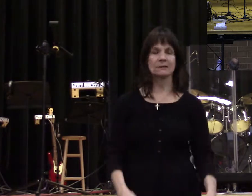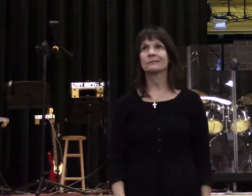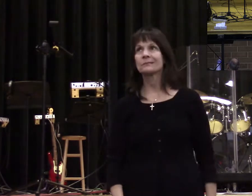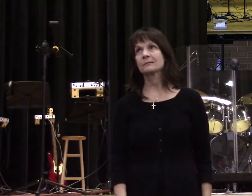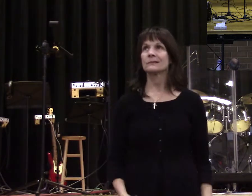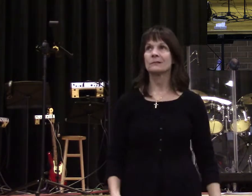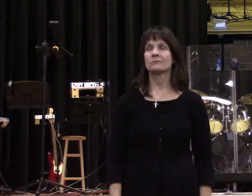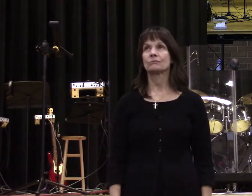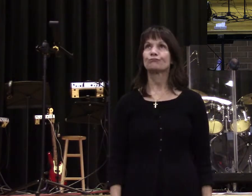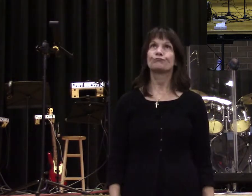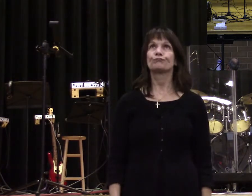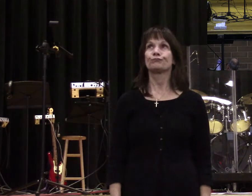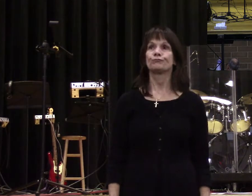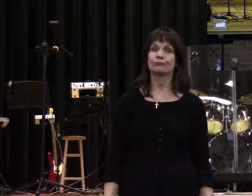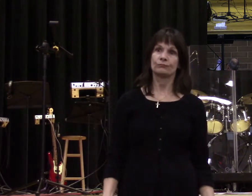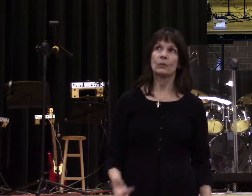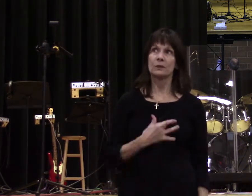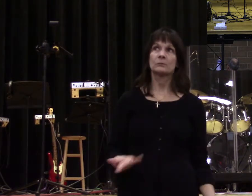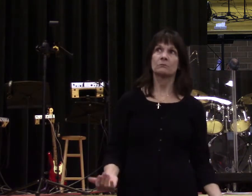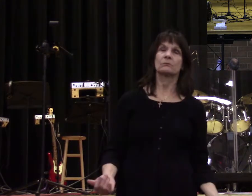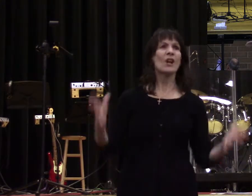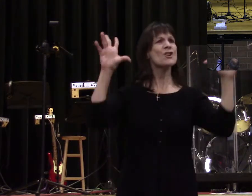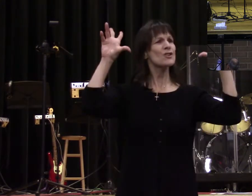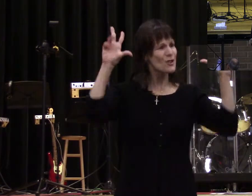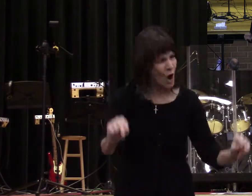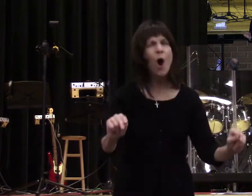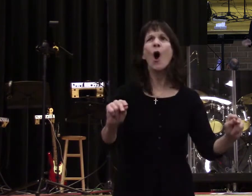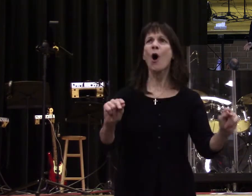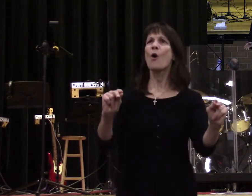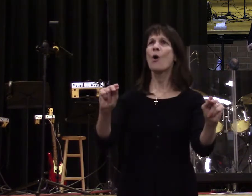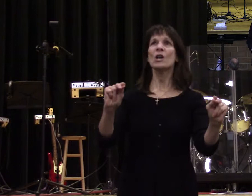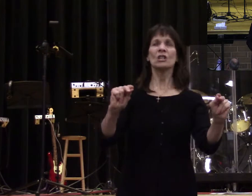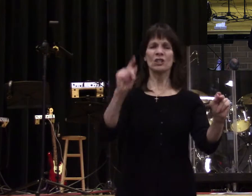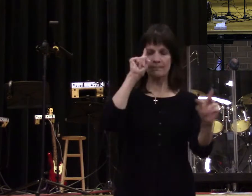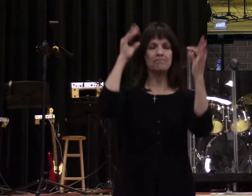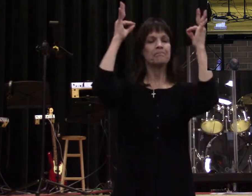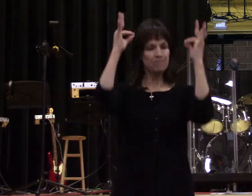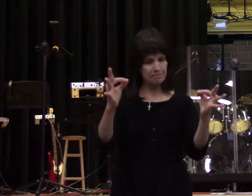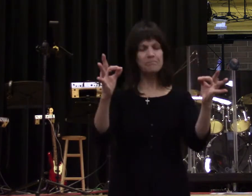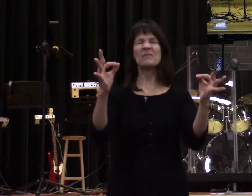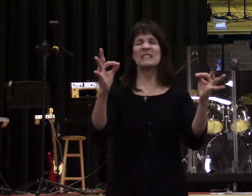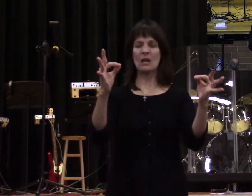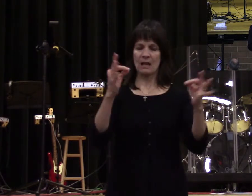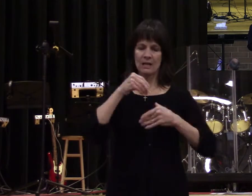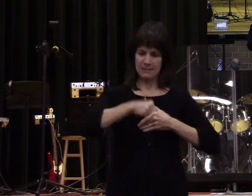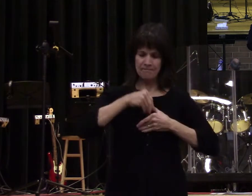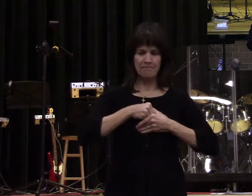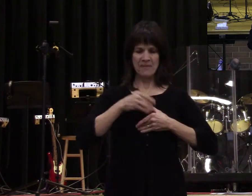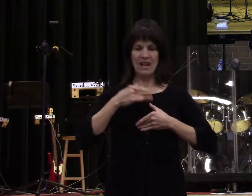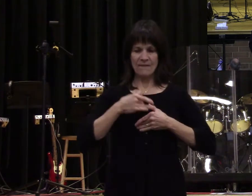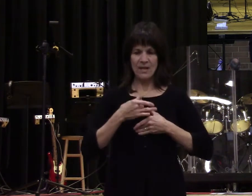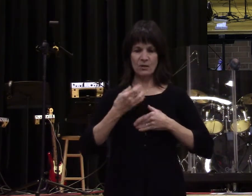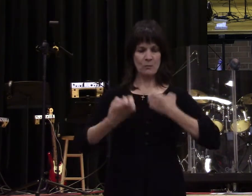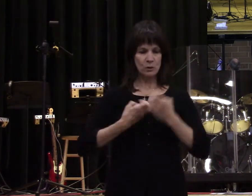you come with a shout. And it says all the earth, it doesn't matter what your culture is, it doesn't matter what your personal temperament is. You